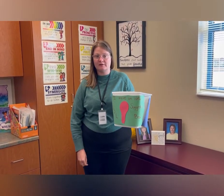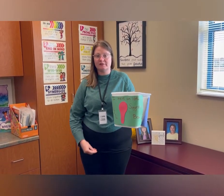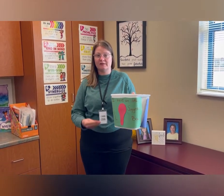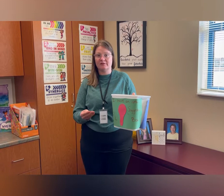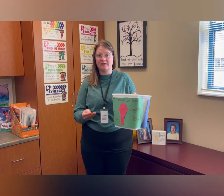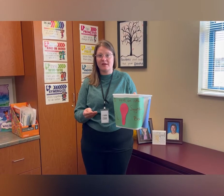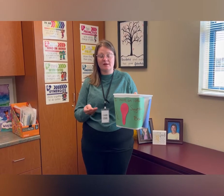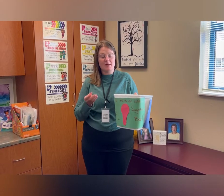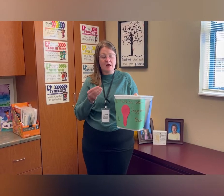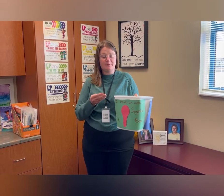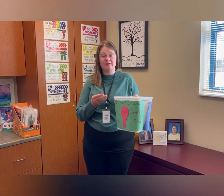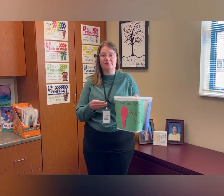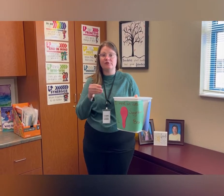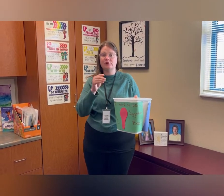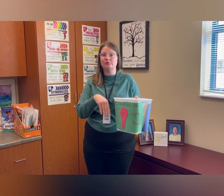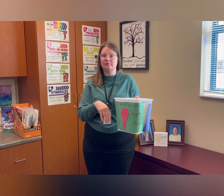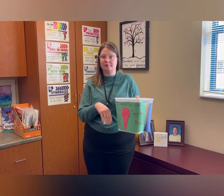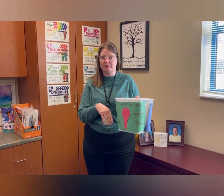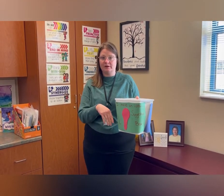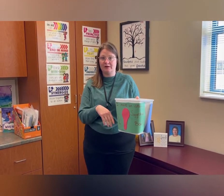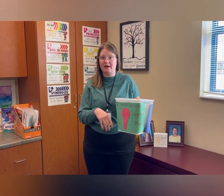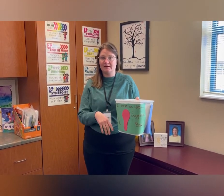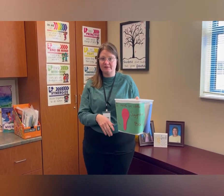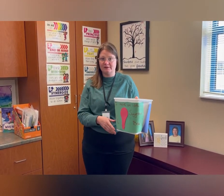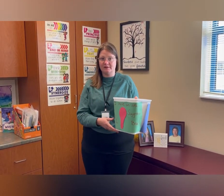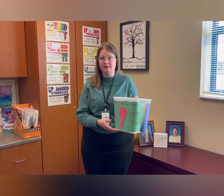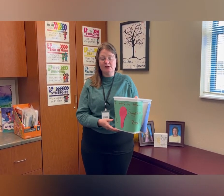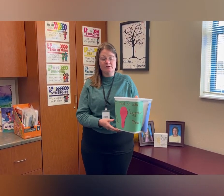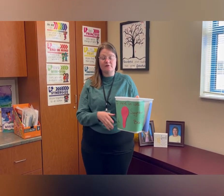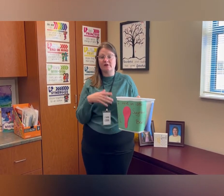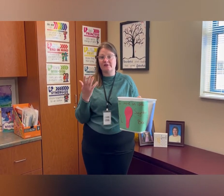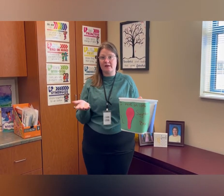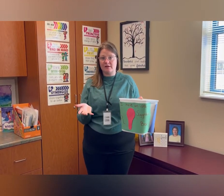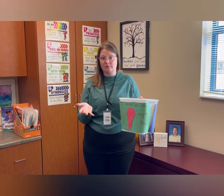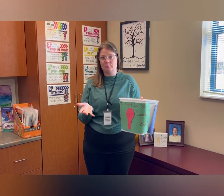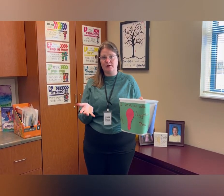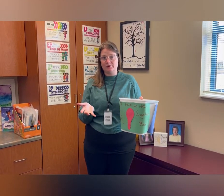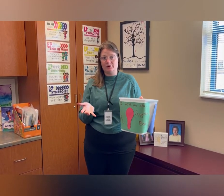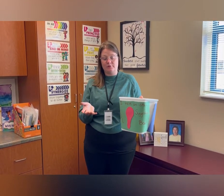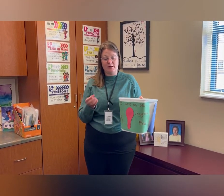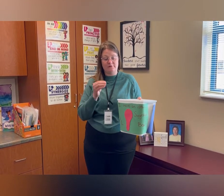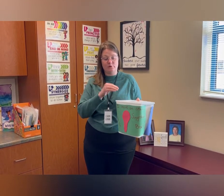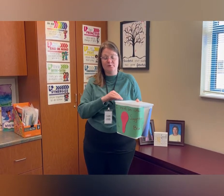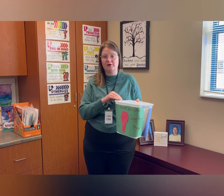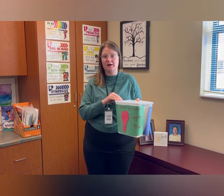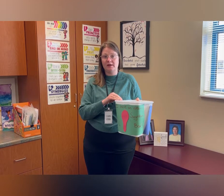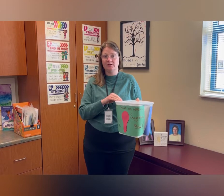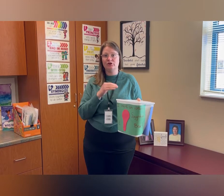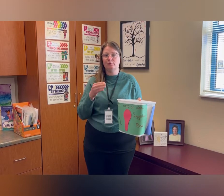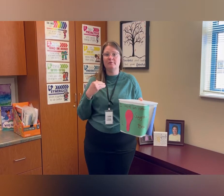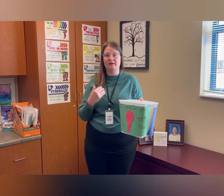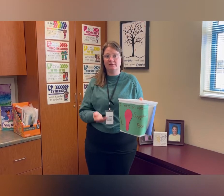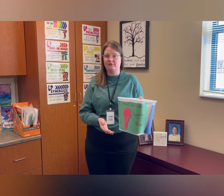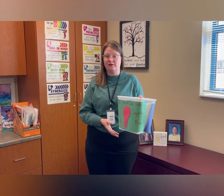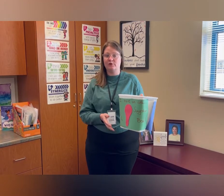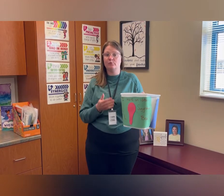It's, again, a place for you to put in an idea for a sign that you would want to know. And if you put it in, you will be in the video with